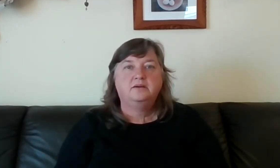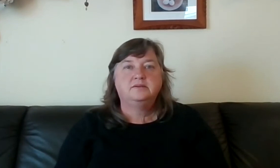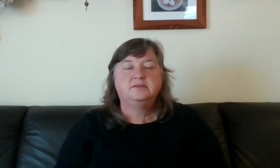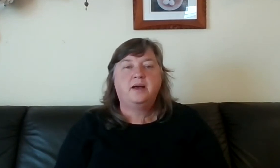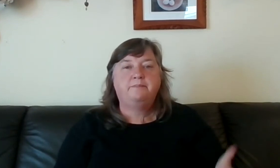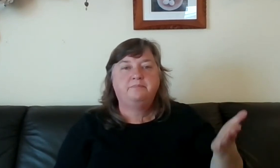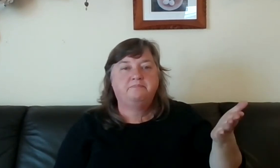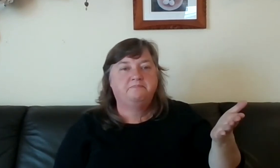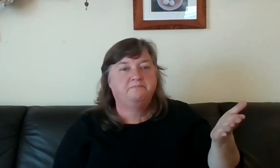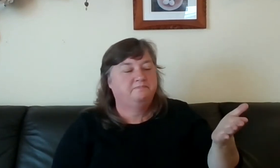Some.